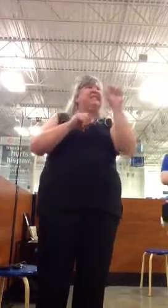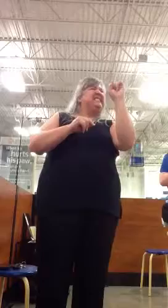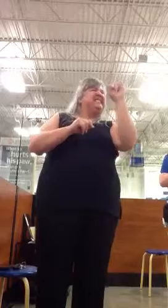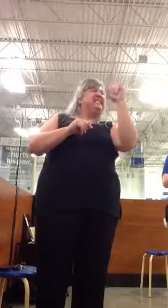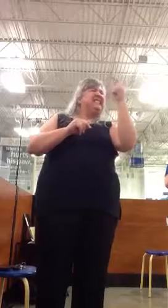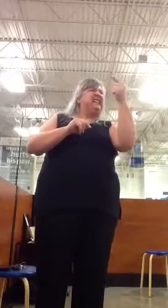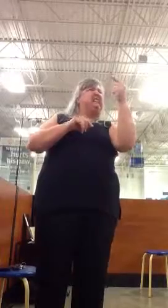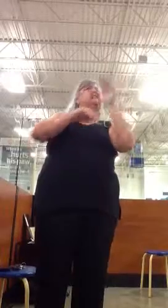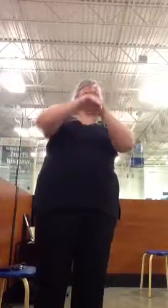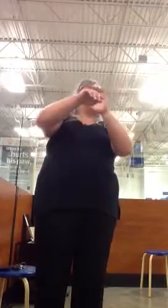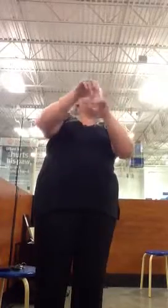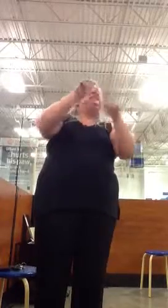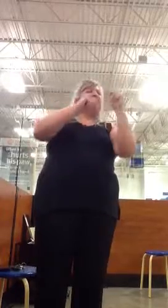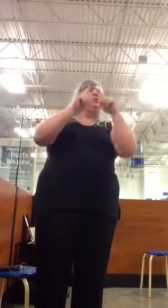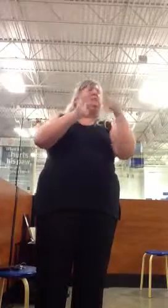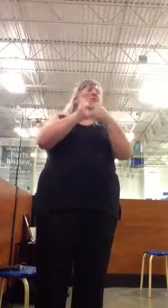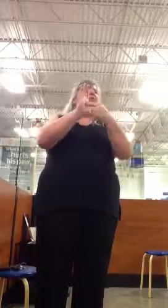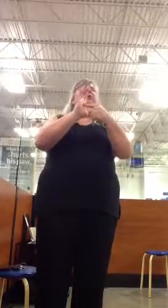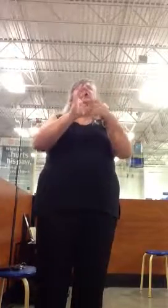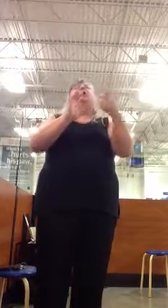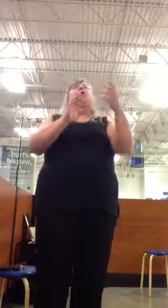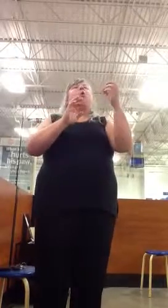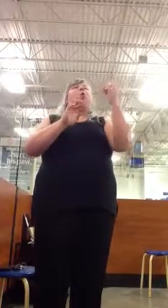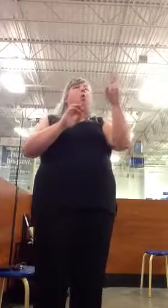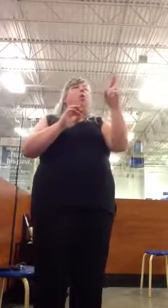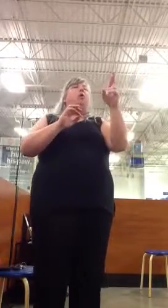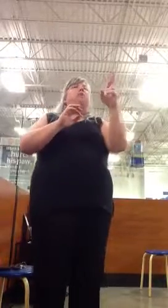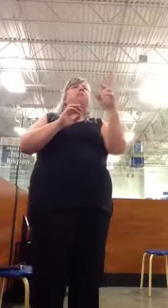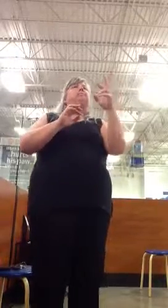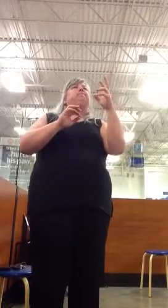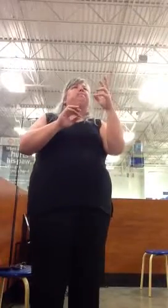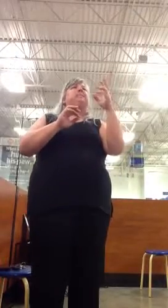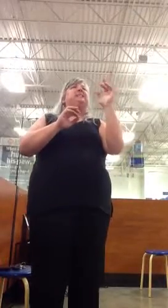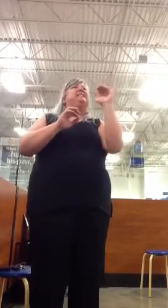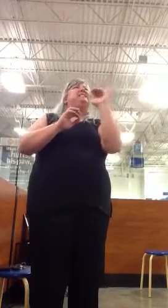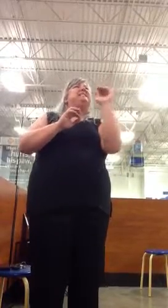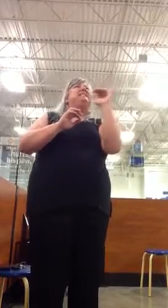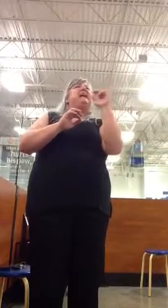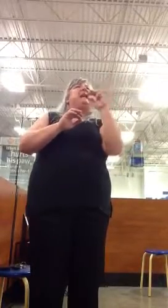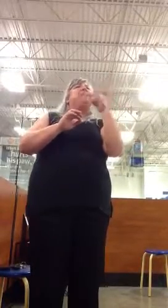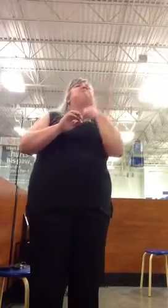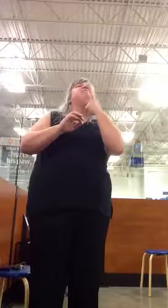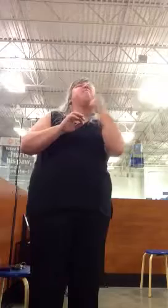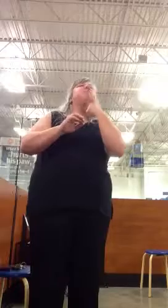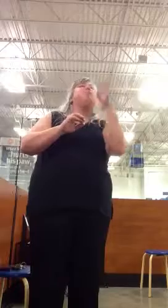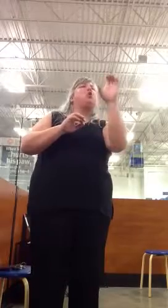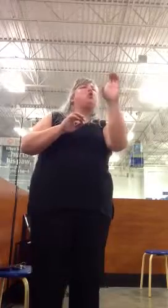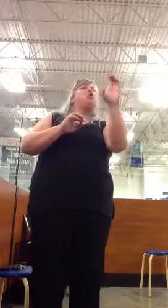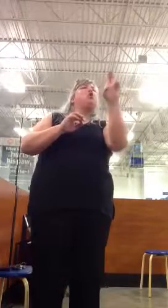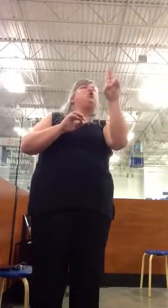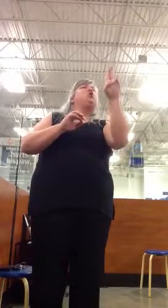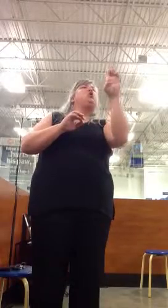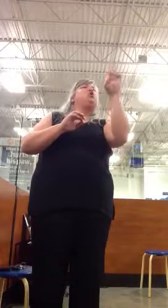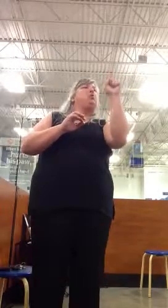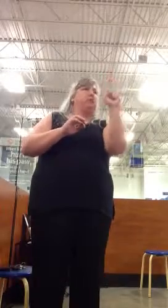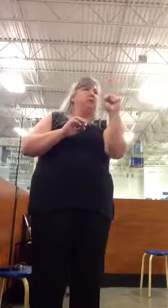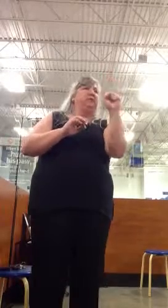so the dog understands that this is exactly what you meant. Okay? If I say sit and then sit